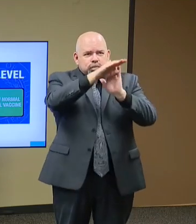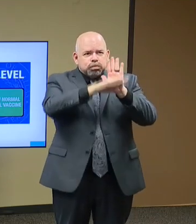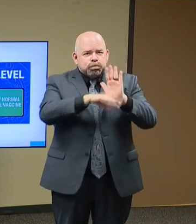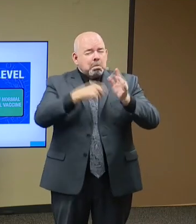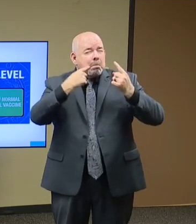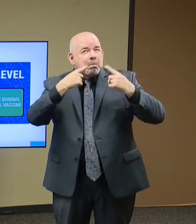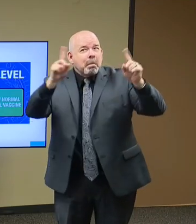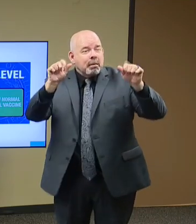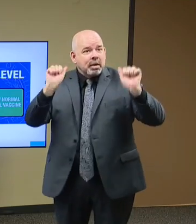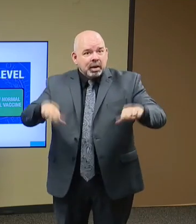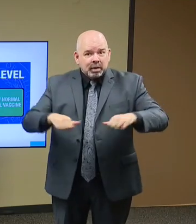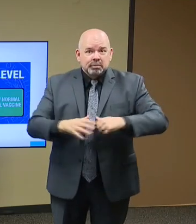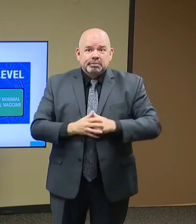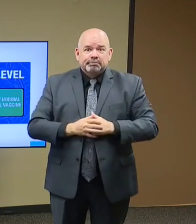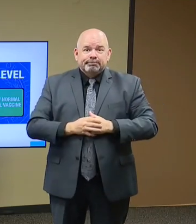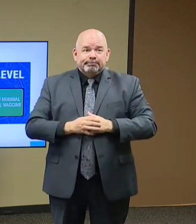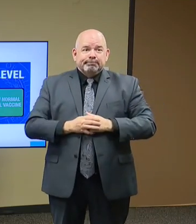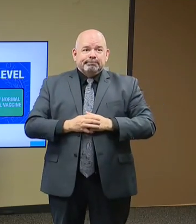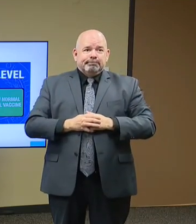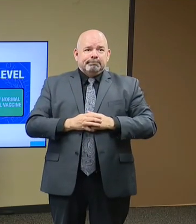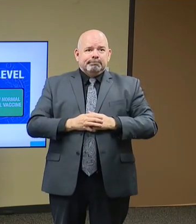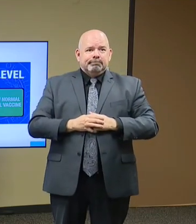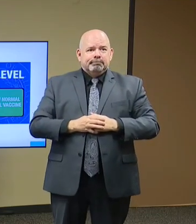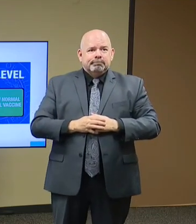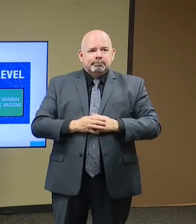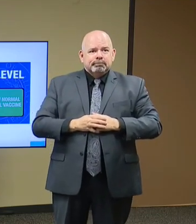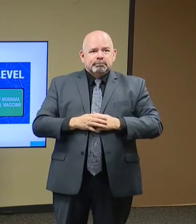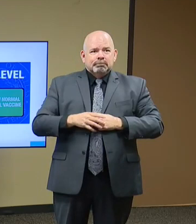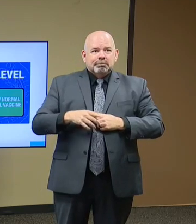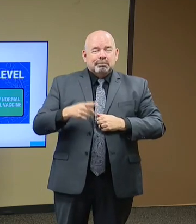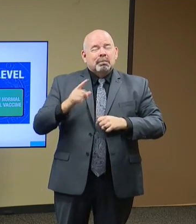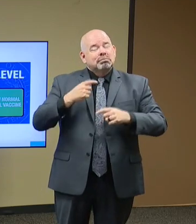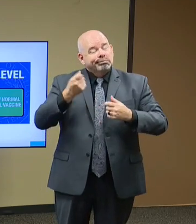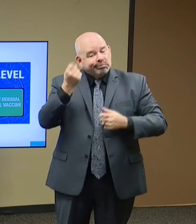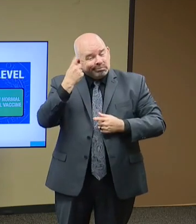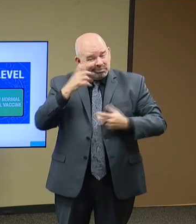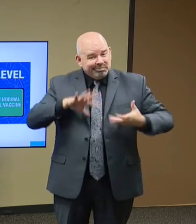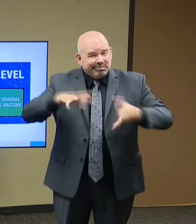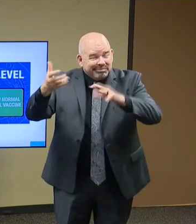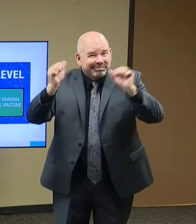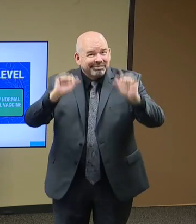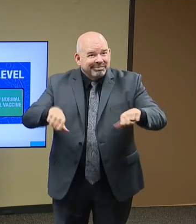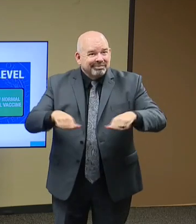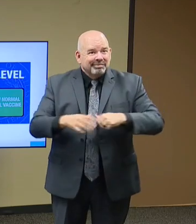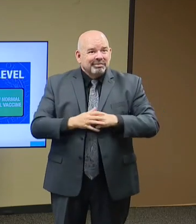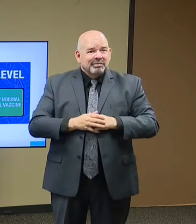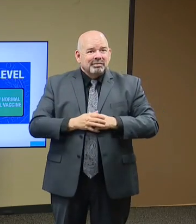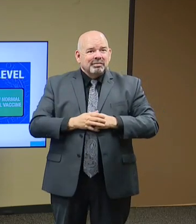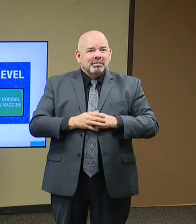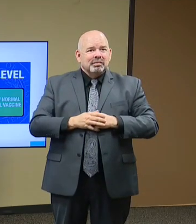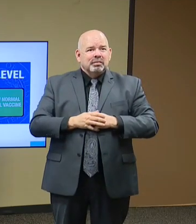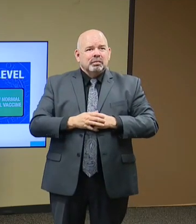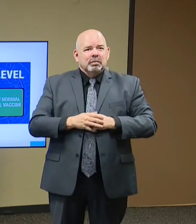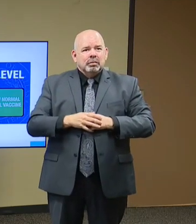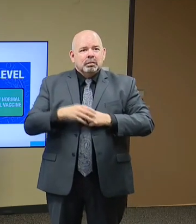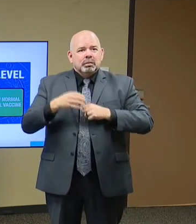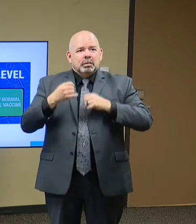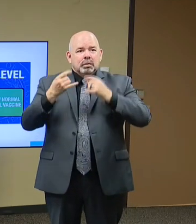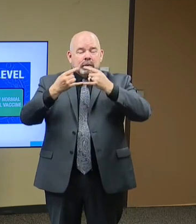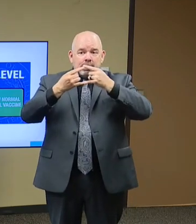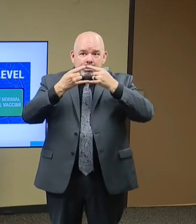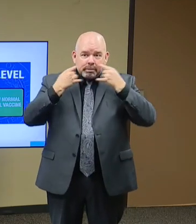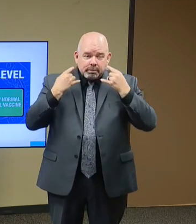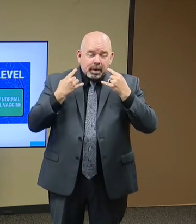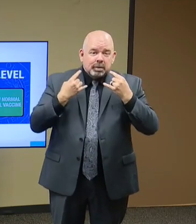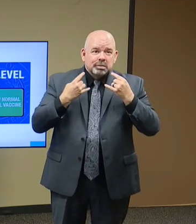we can derail this. We can have a change in masking and bar policy where